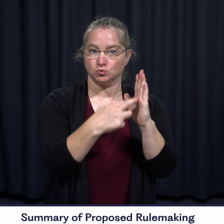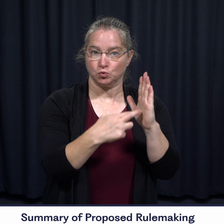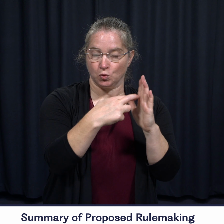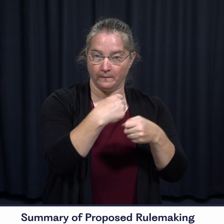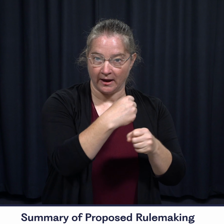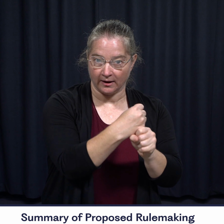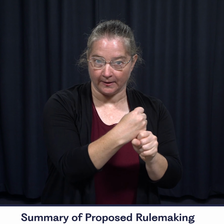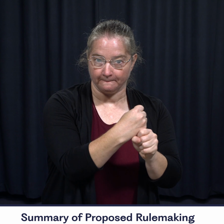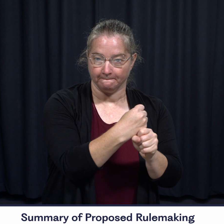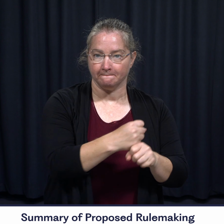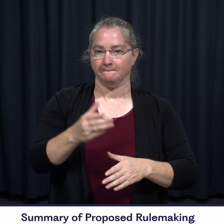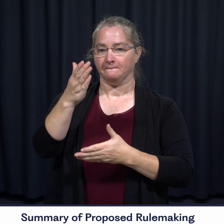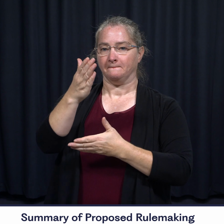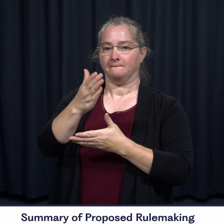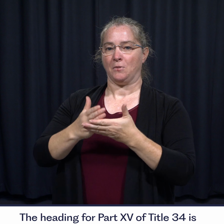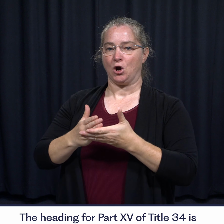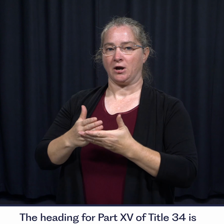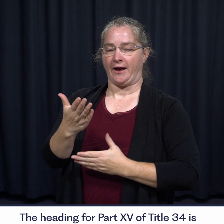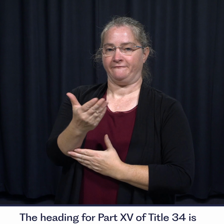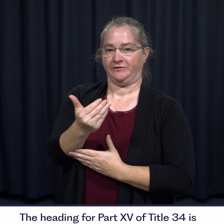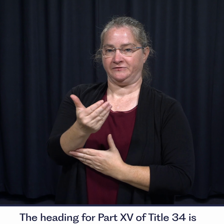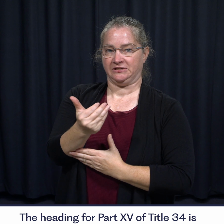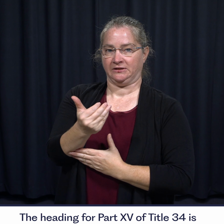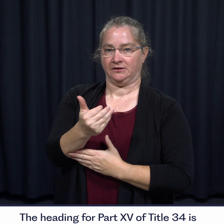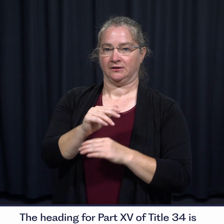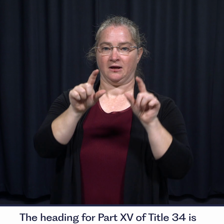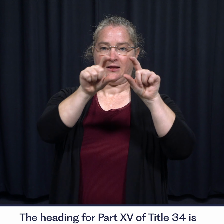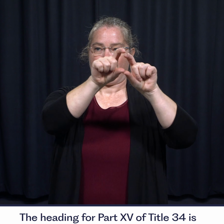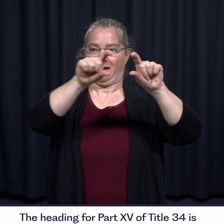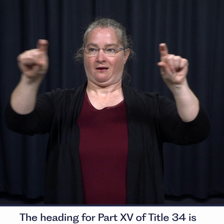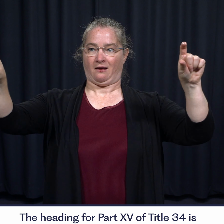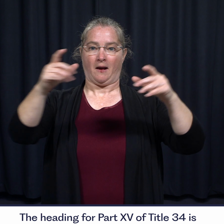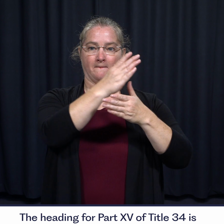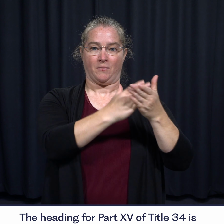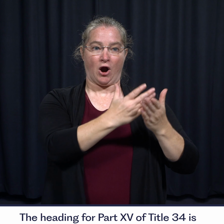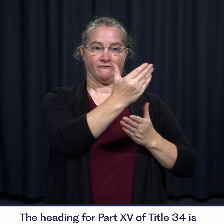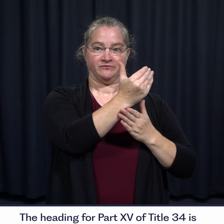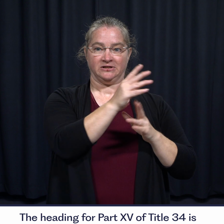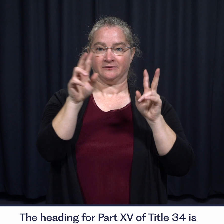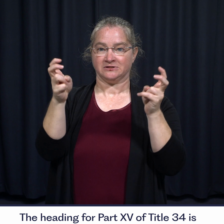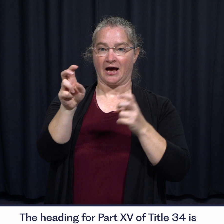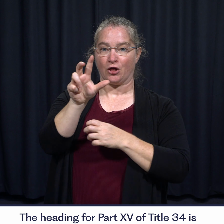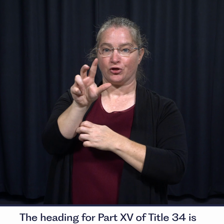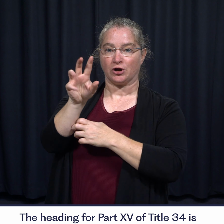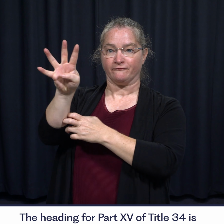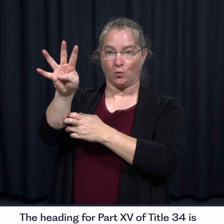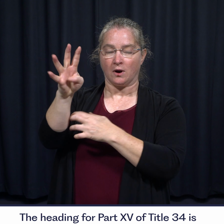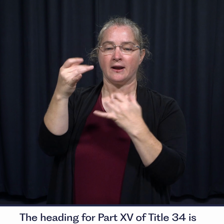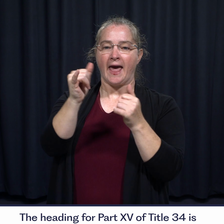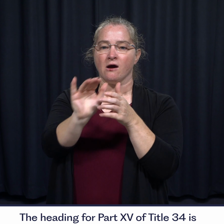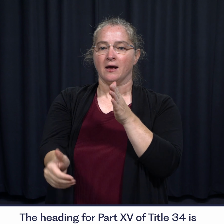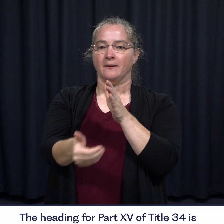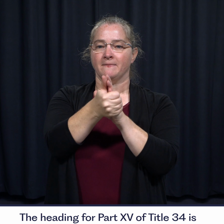Part 15. The heading for Part 15 of Title 34 is amended to correct a minor